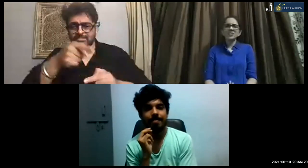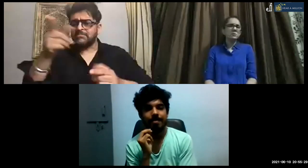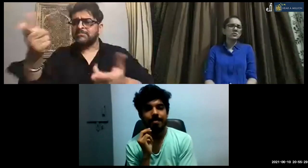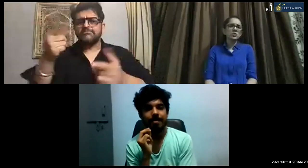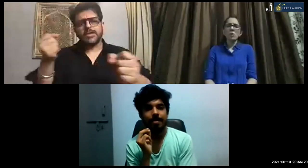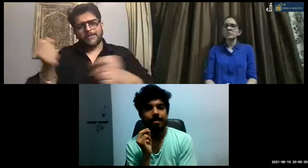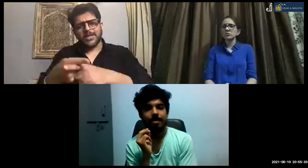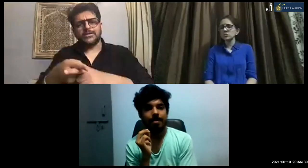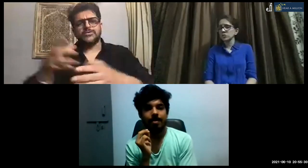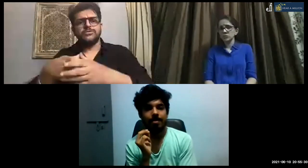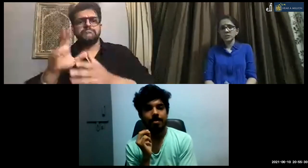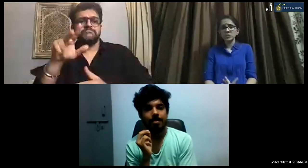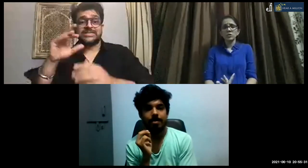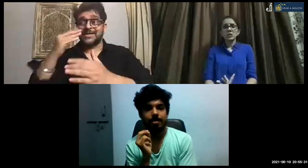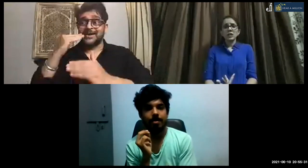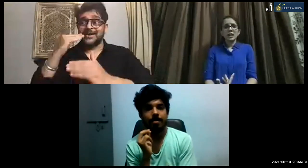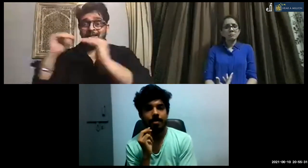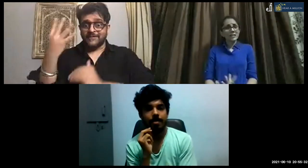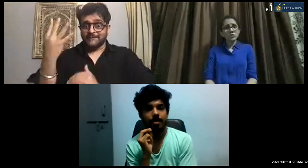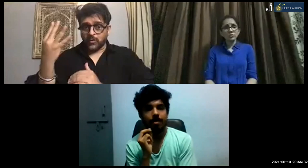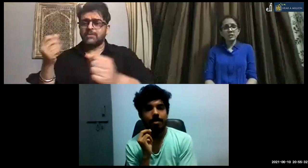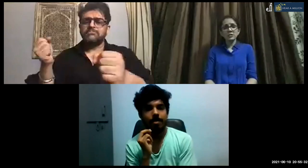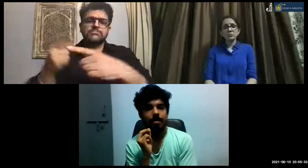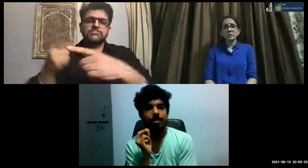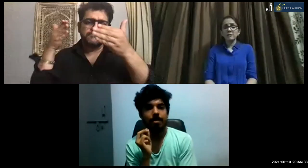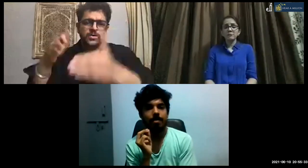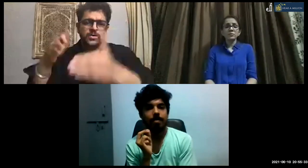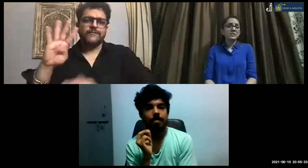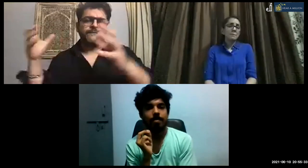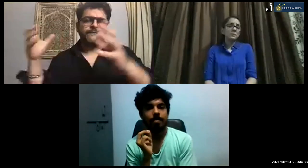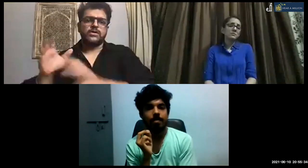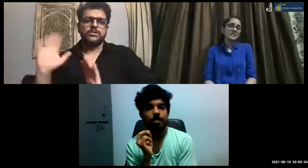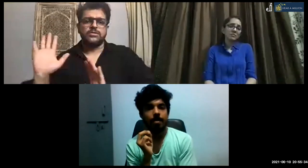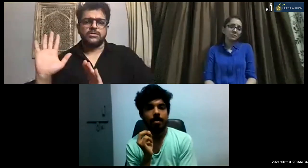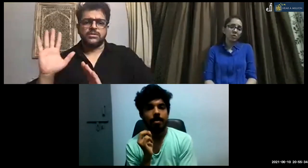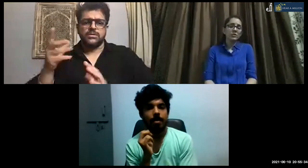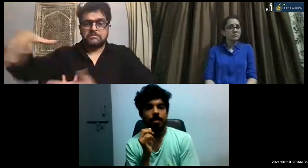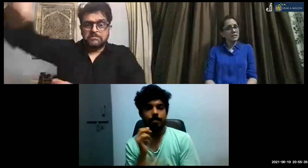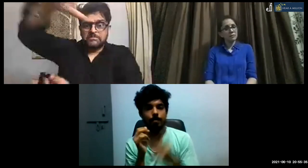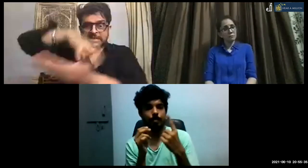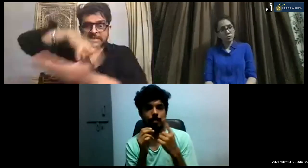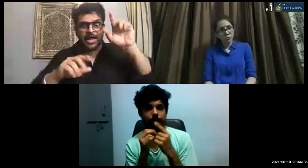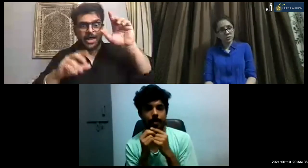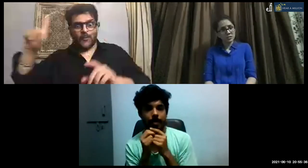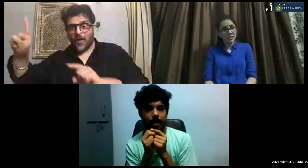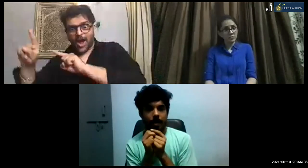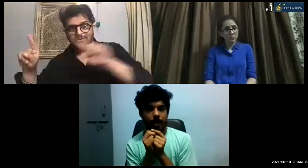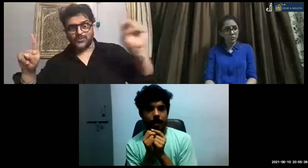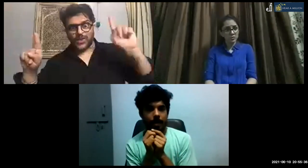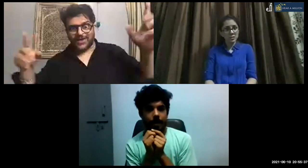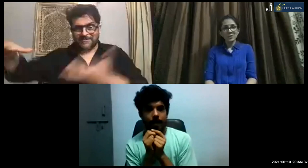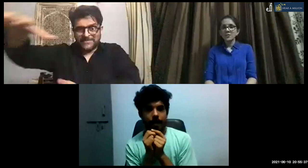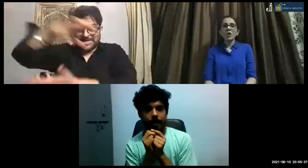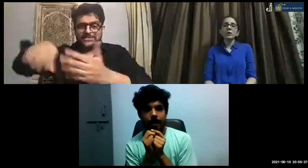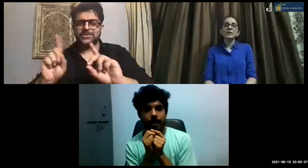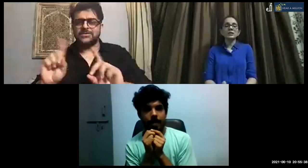any other person who wants to just tutor you and matches to the needs of the deaf. For example, if it's level 4, then level 4 students, class 4